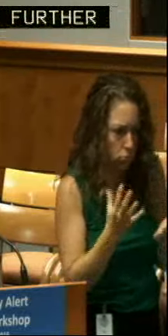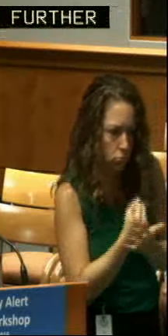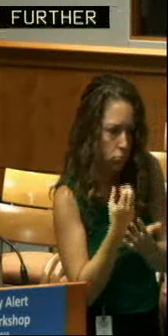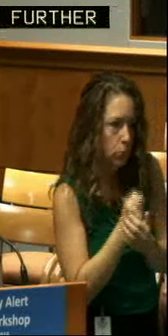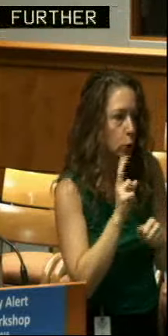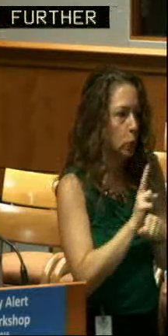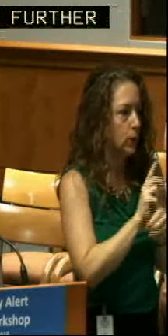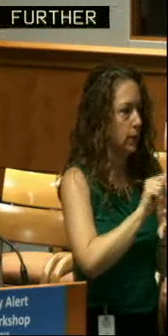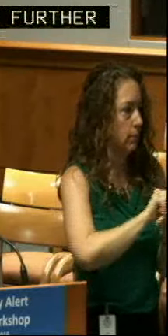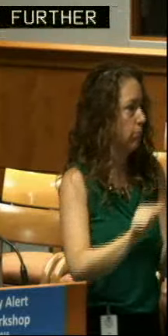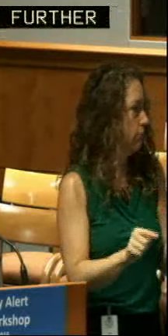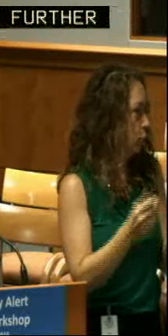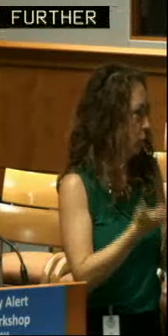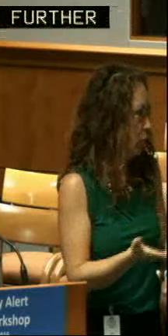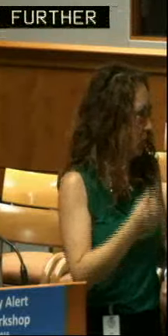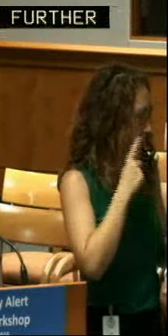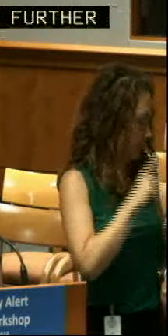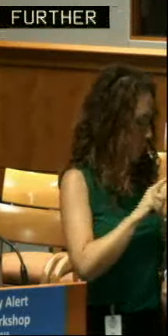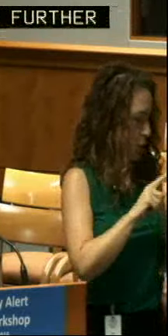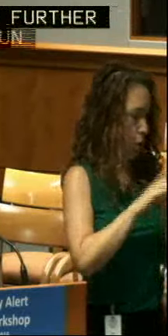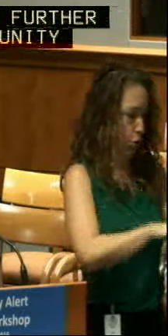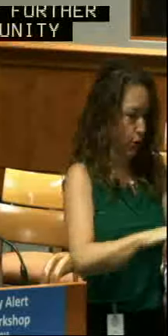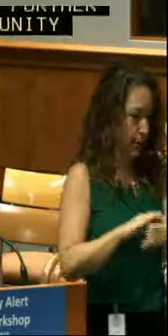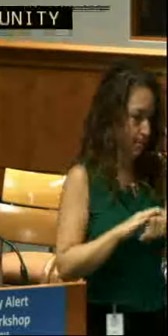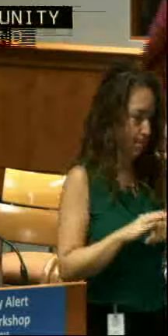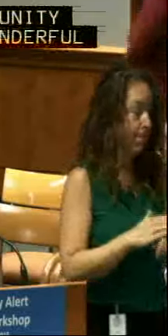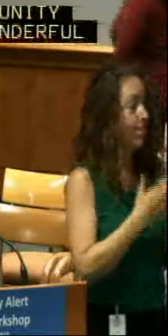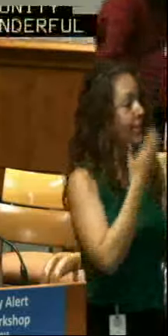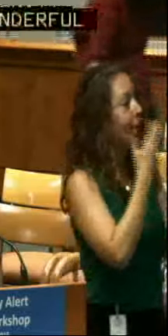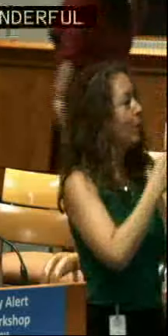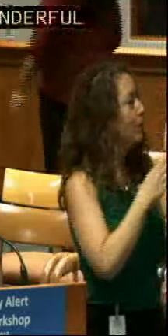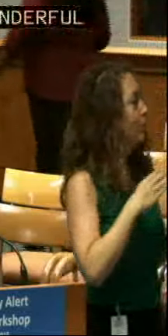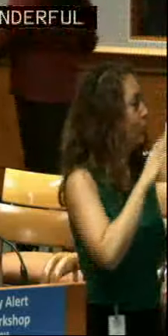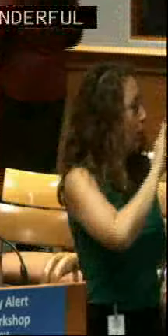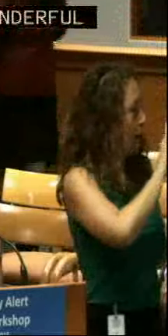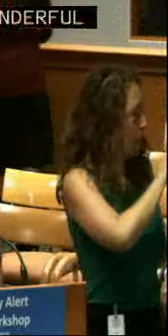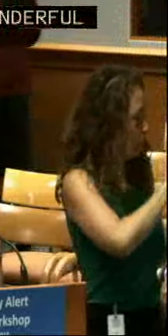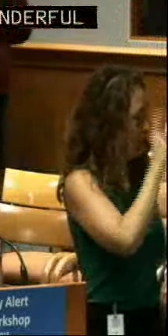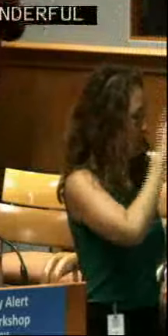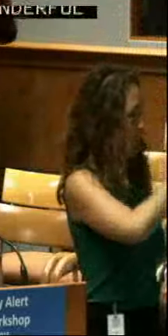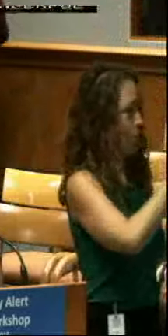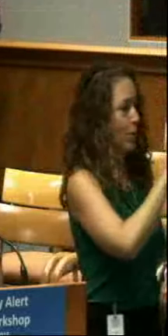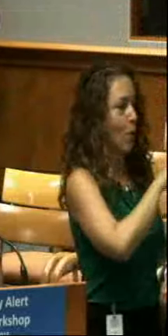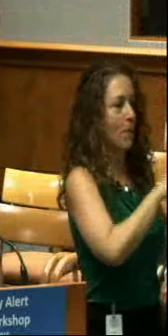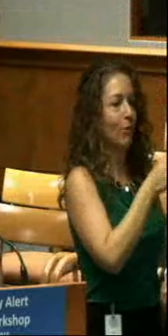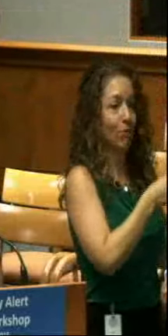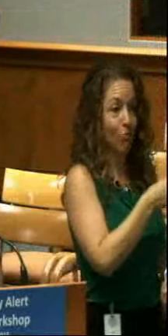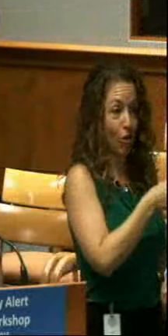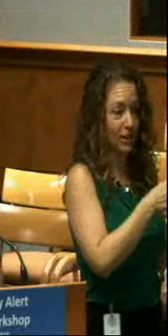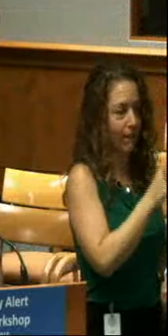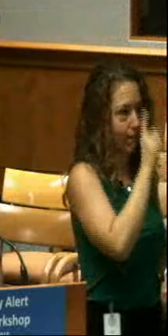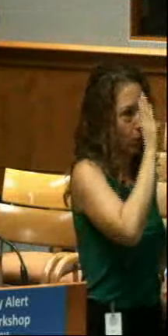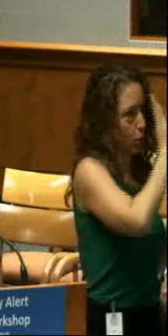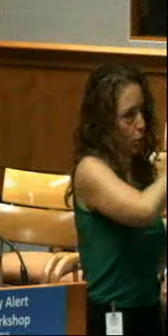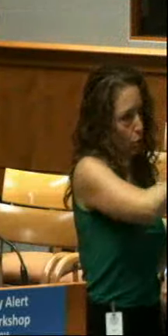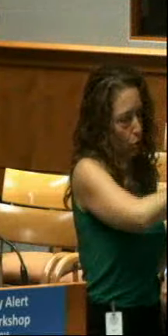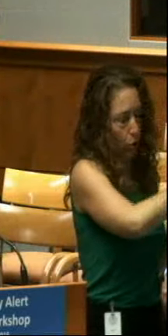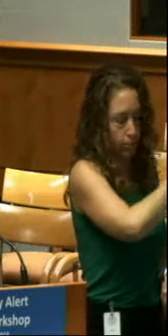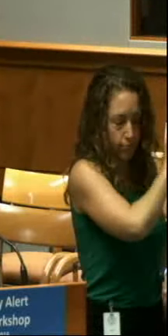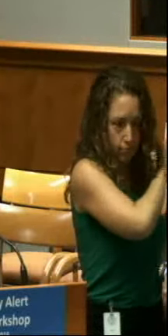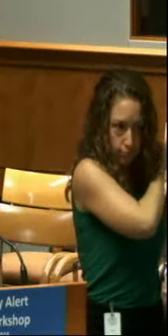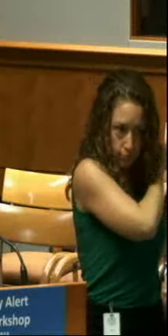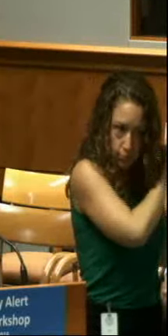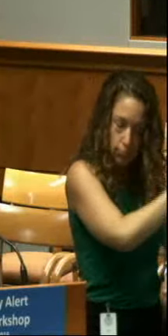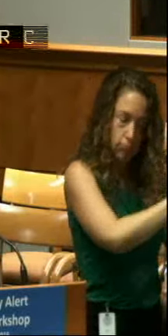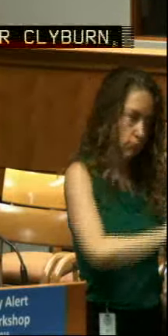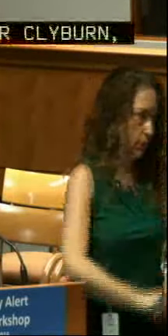alerting. Thank you, Commissioner Clyburn, for your welcoming remarks and for her unwavering support of public